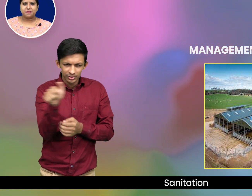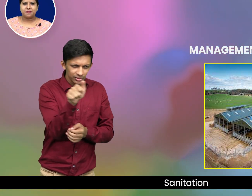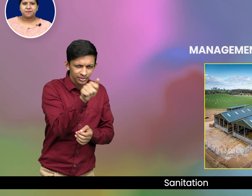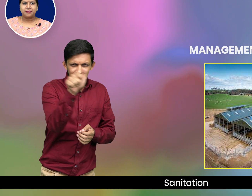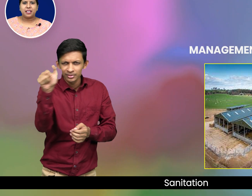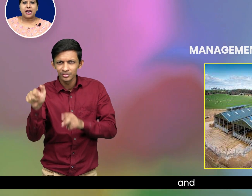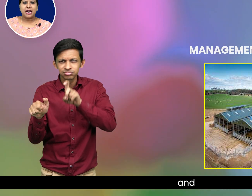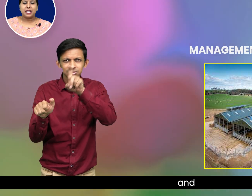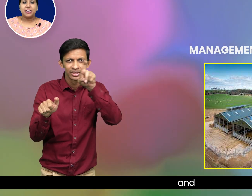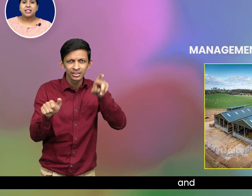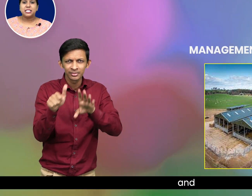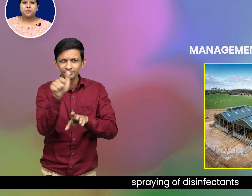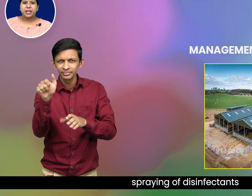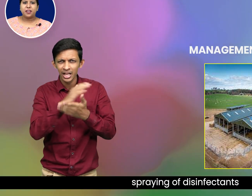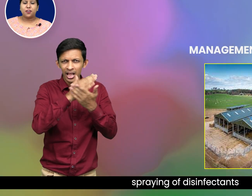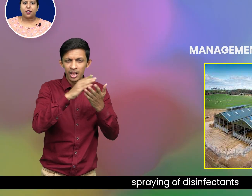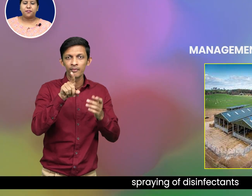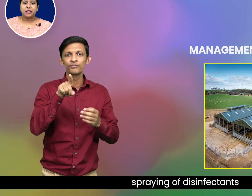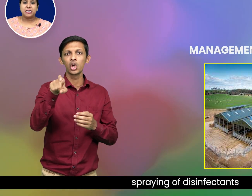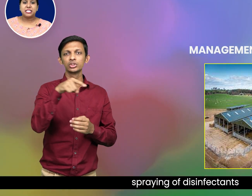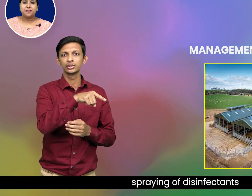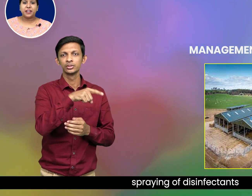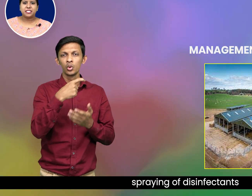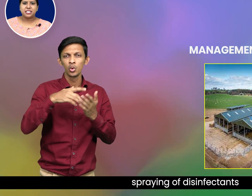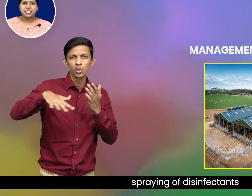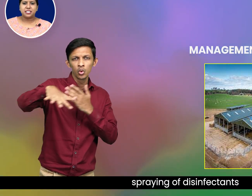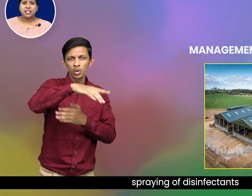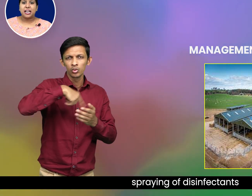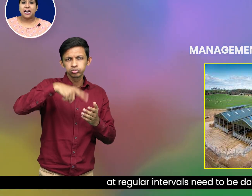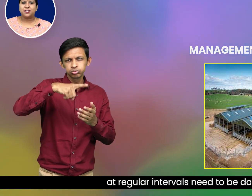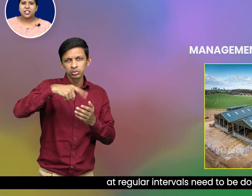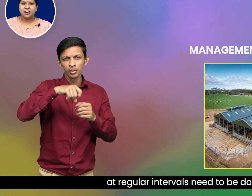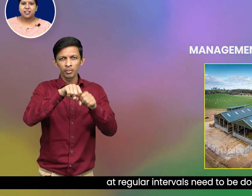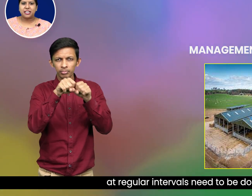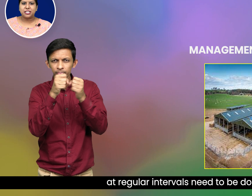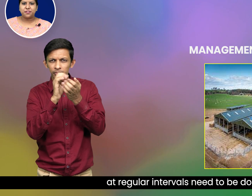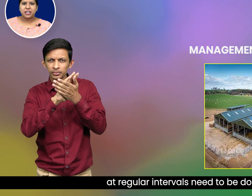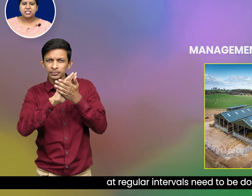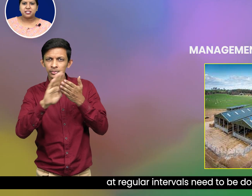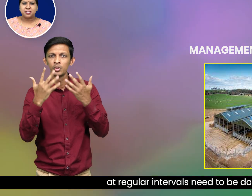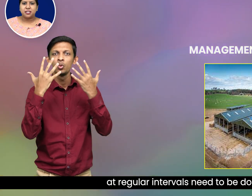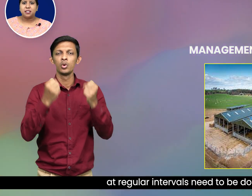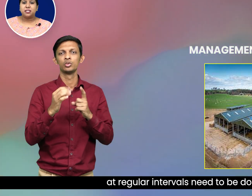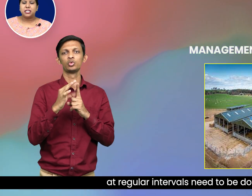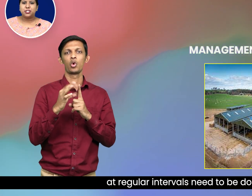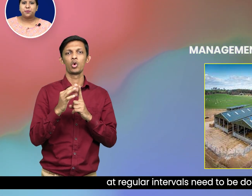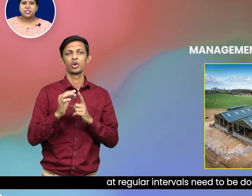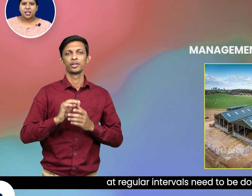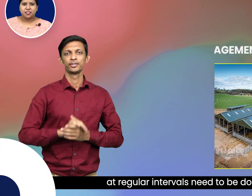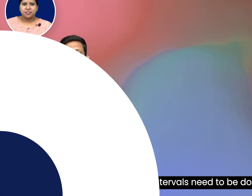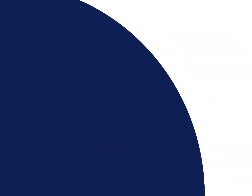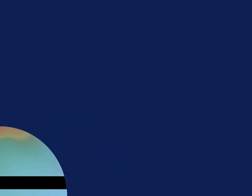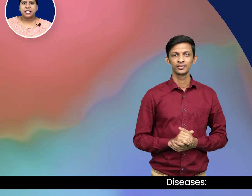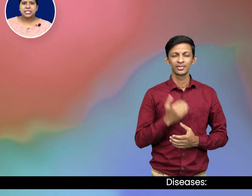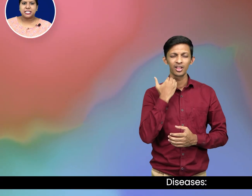sanitation and spraying of disinfectants at regular intervals need to be